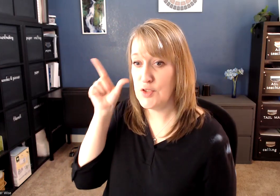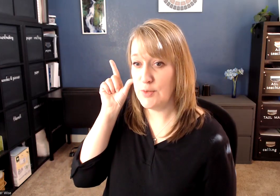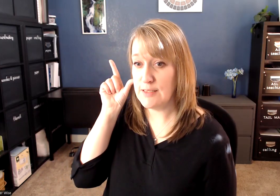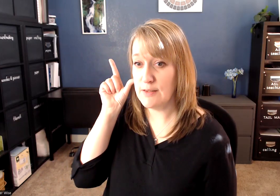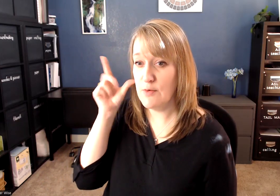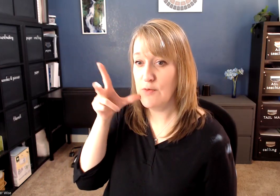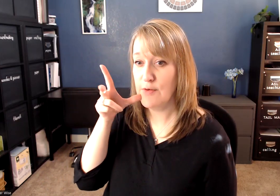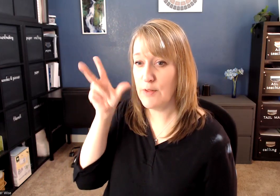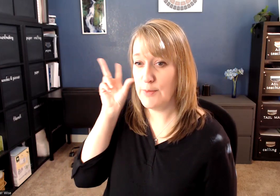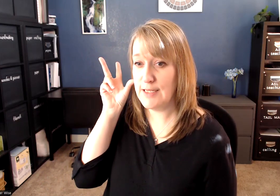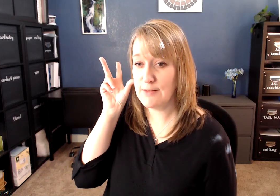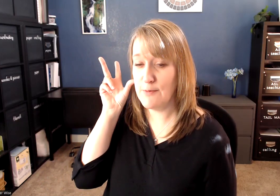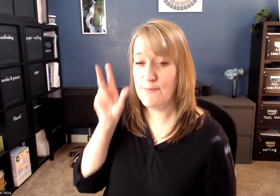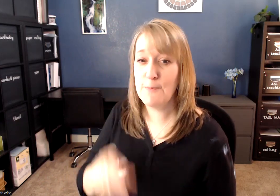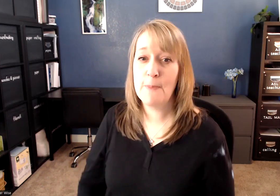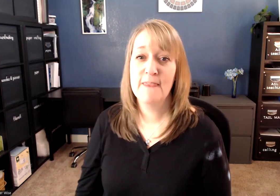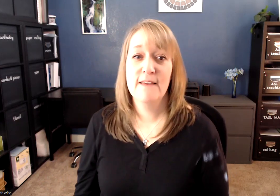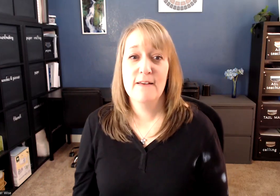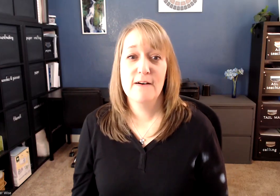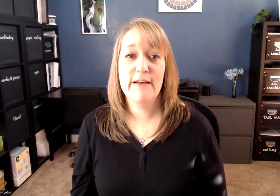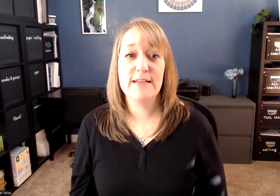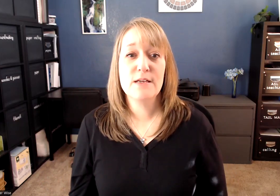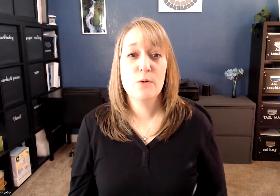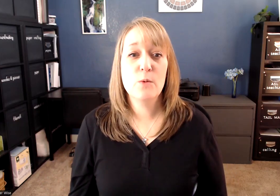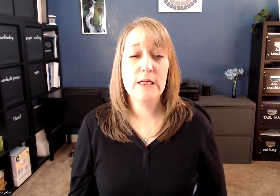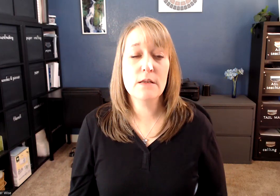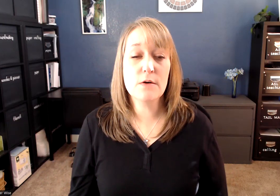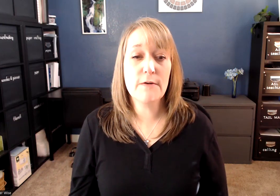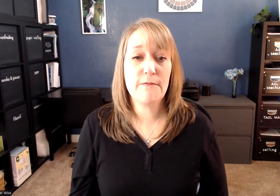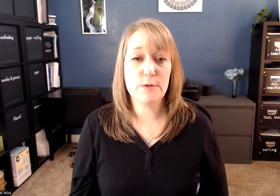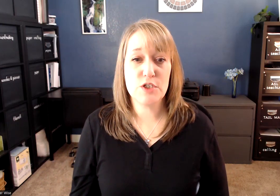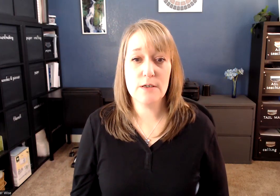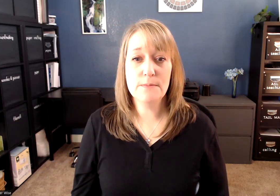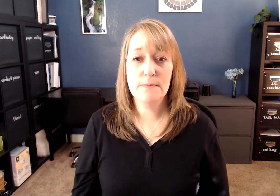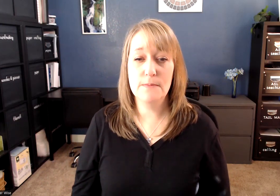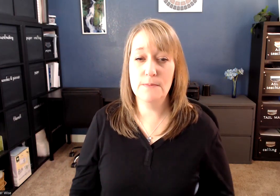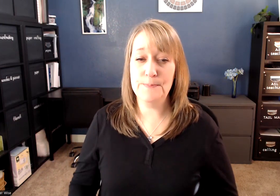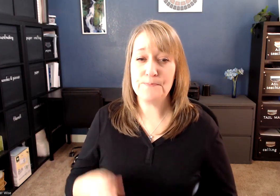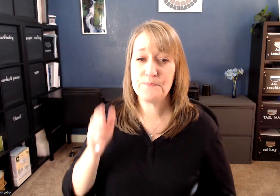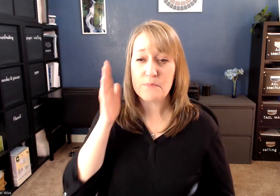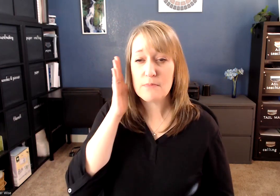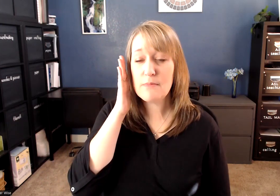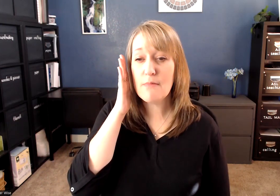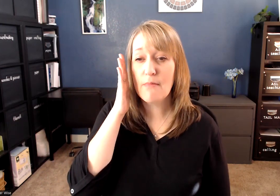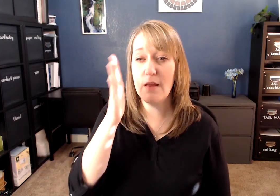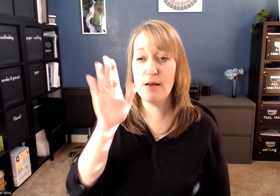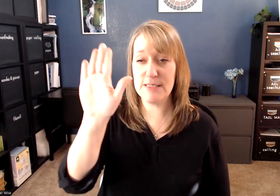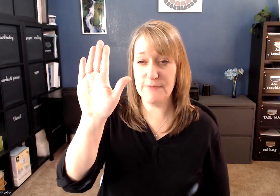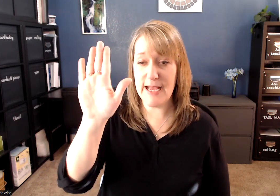2 days ago, 3 days ago. All right, will or future is a flat hand